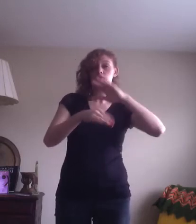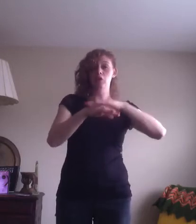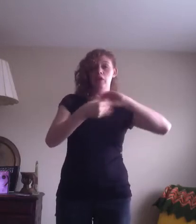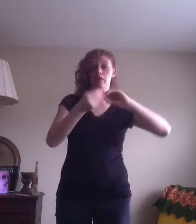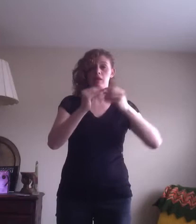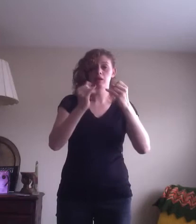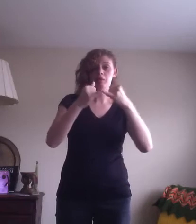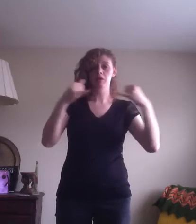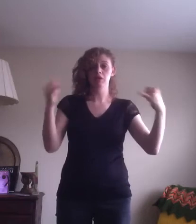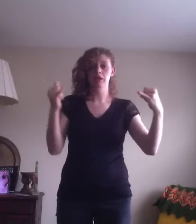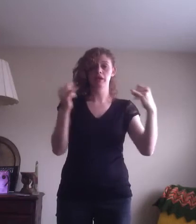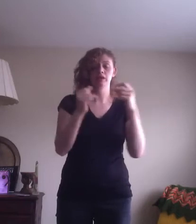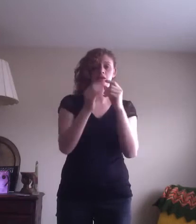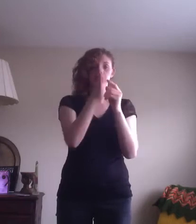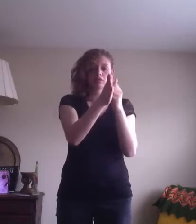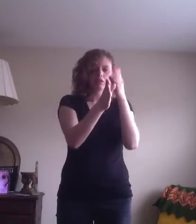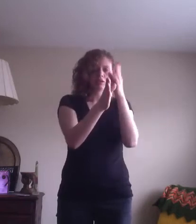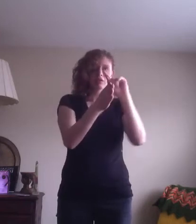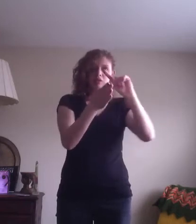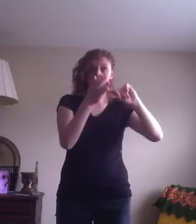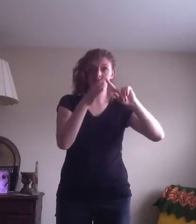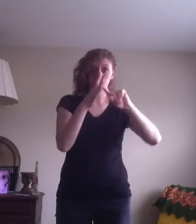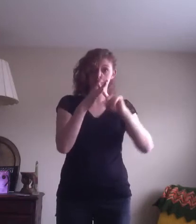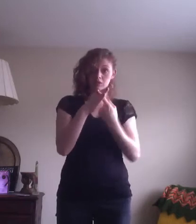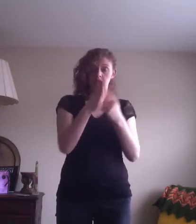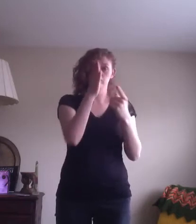-1, and right there is the home for -2.